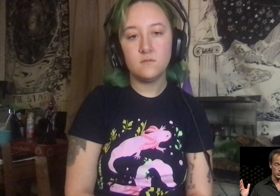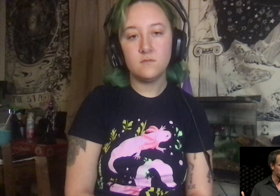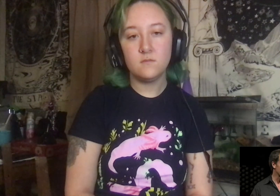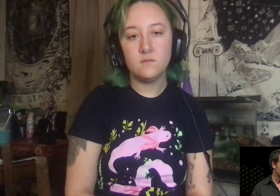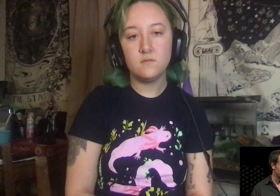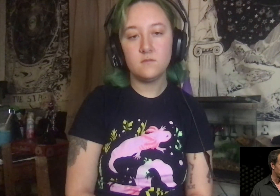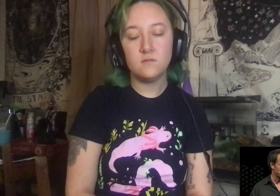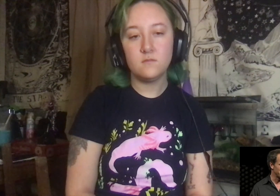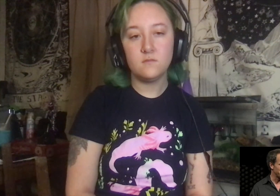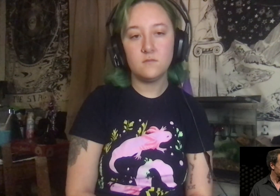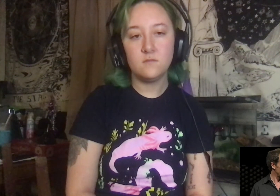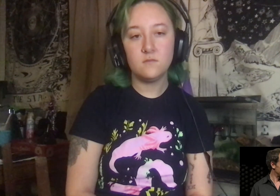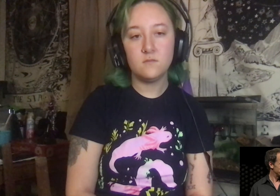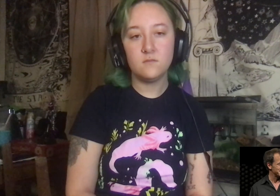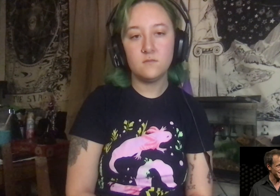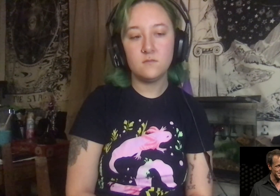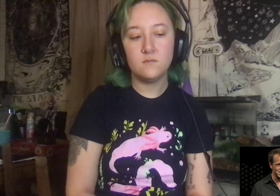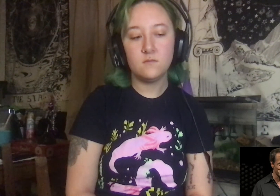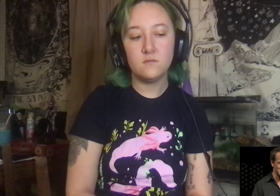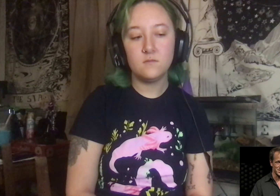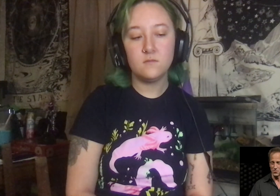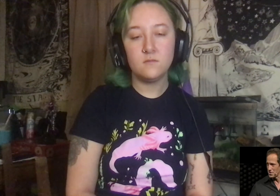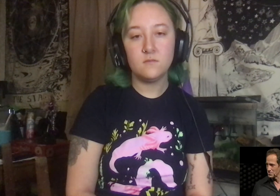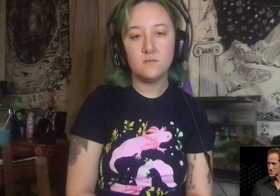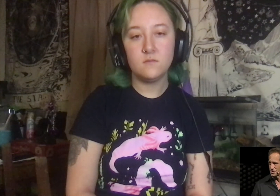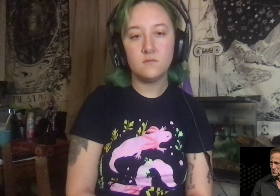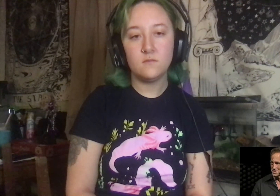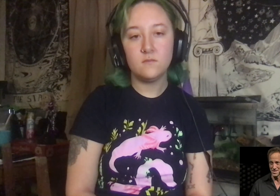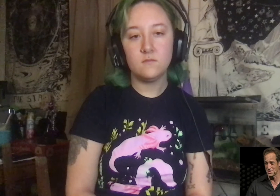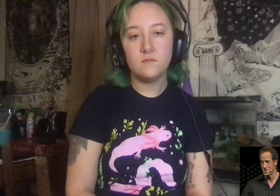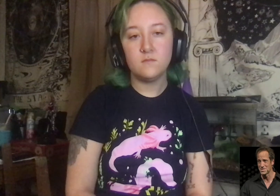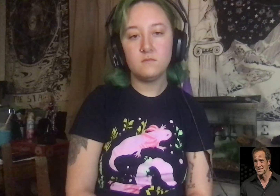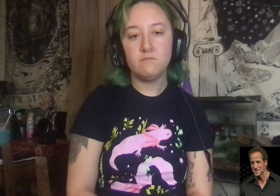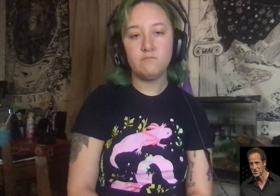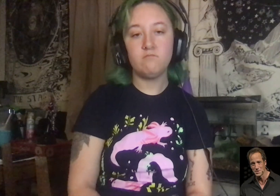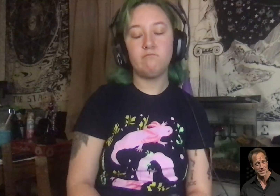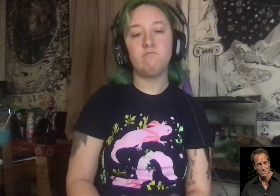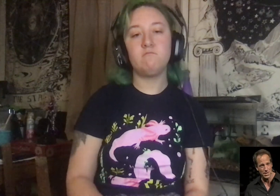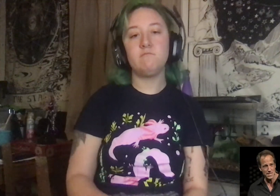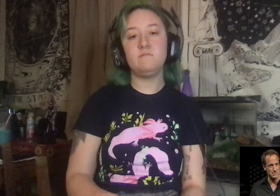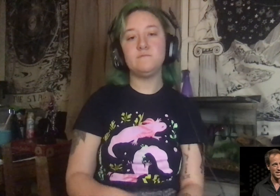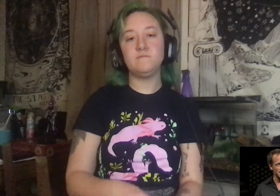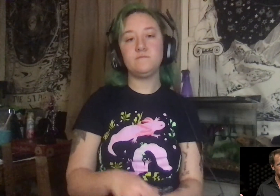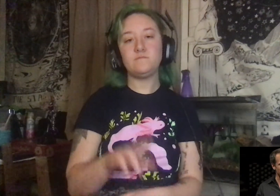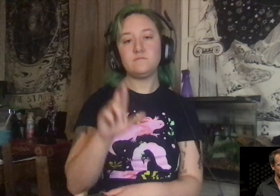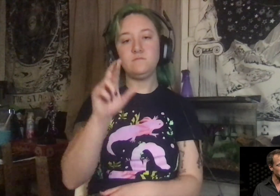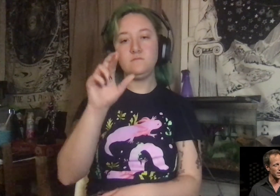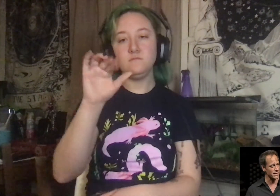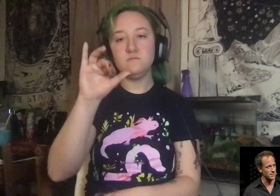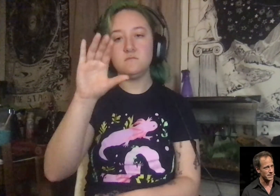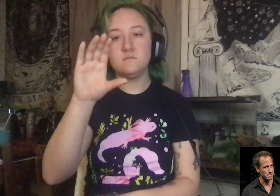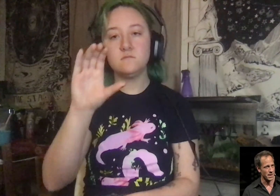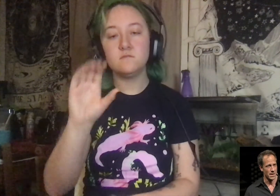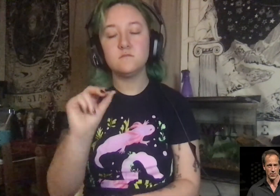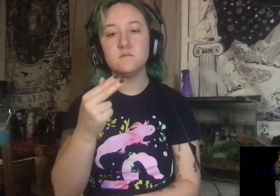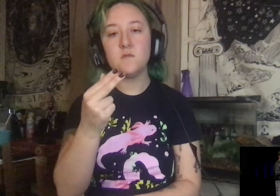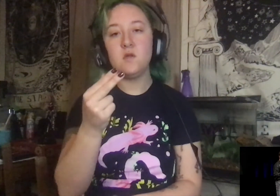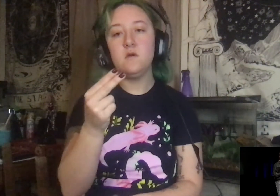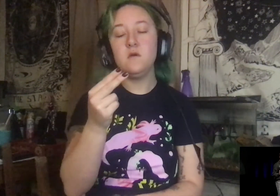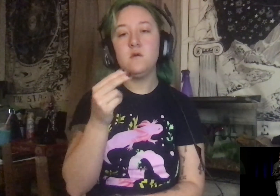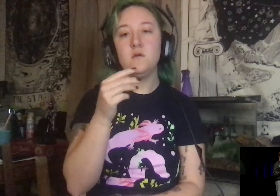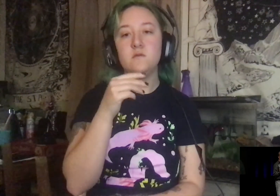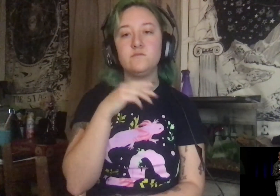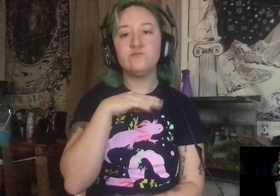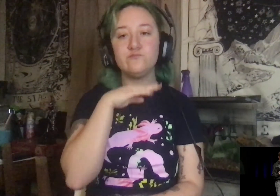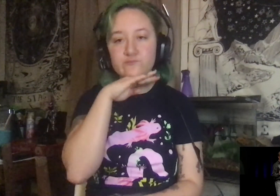he is good for the environment, and he spends his days doing this incredible service, and he smells like hell, but God bless him. He's making a great living. You ask